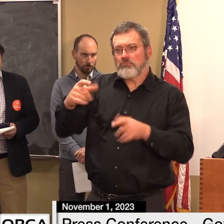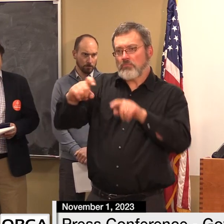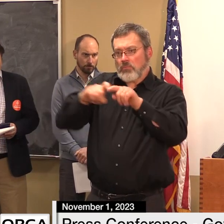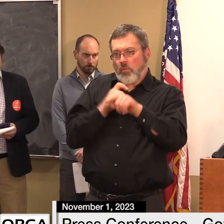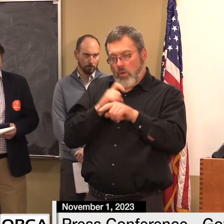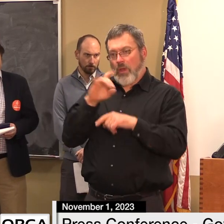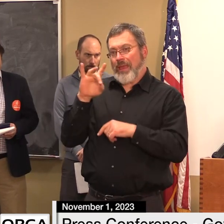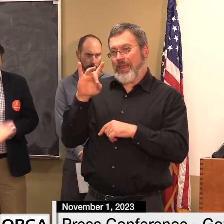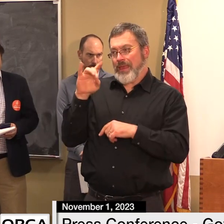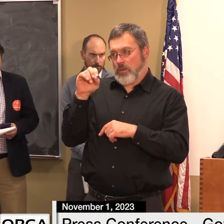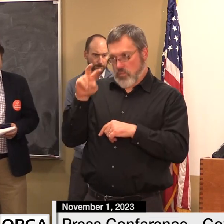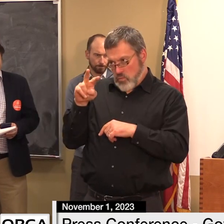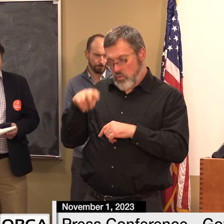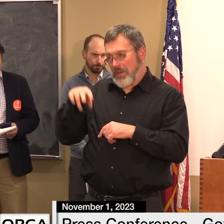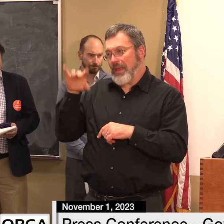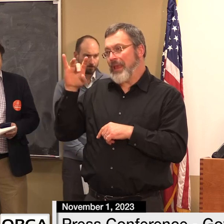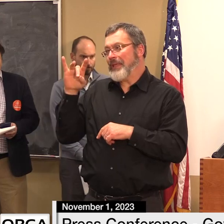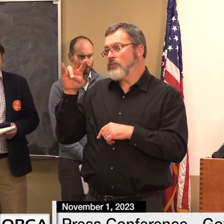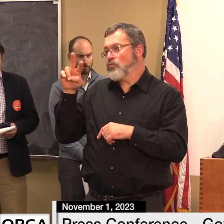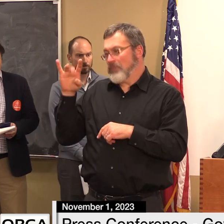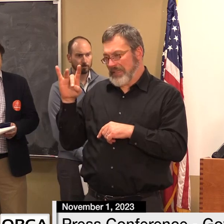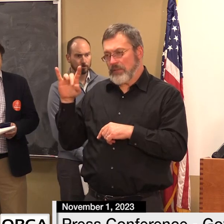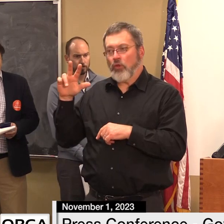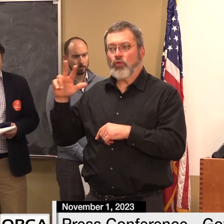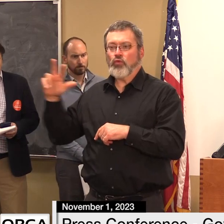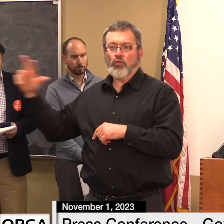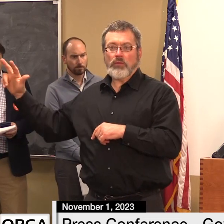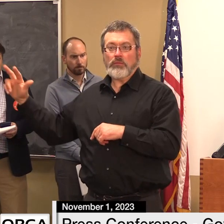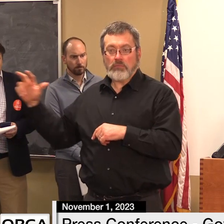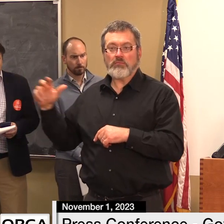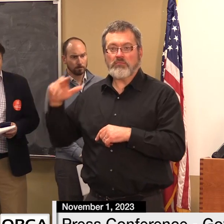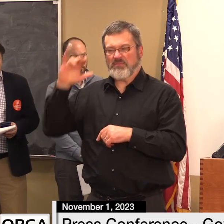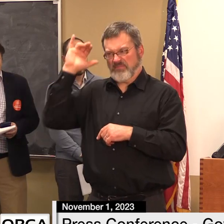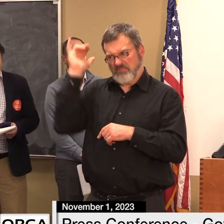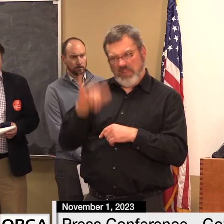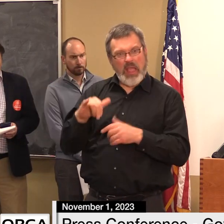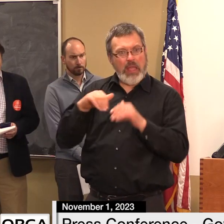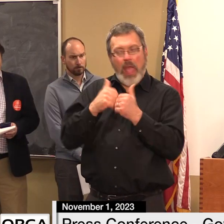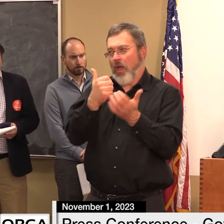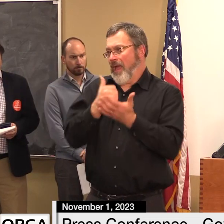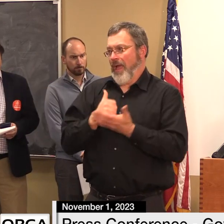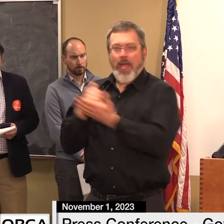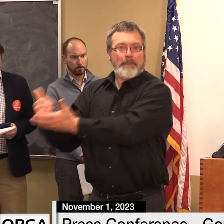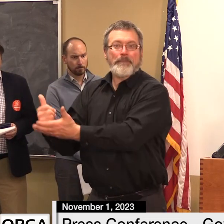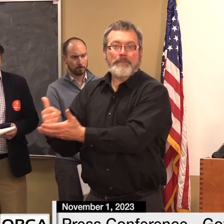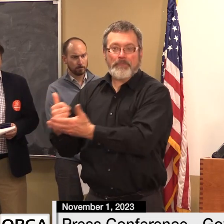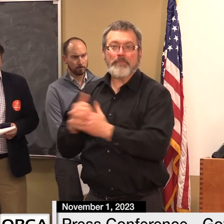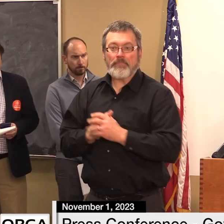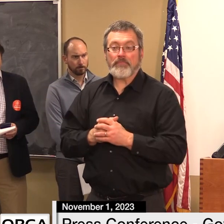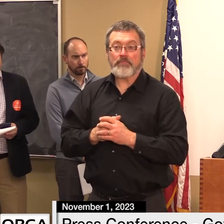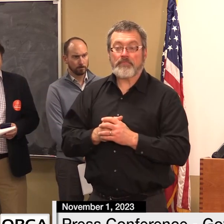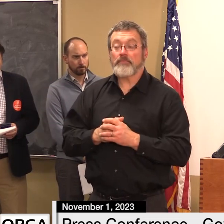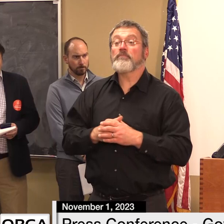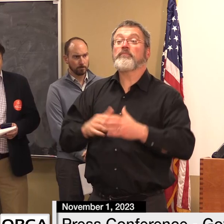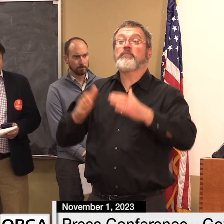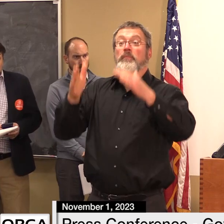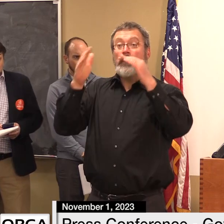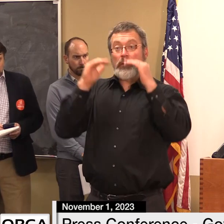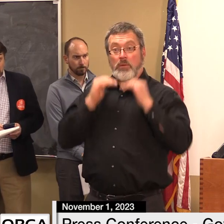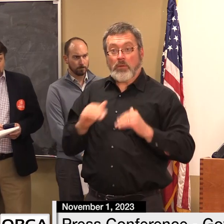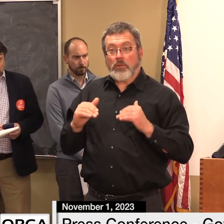828-3333 so that we can get involved to get the help they need. Lastly, with cold weather upon us and probably here to